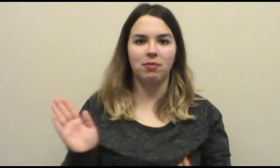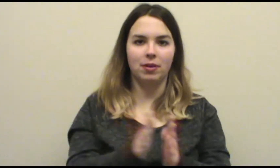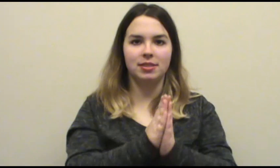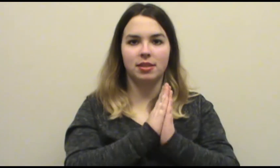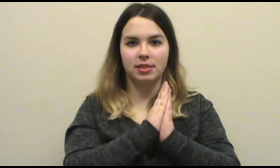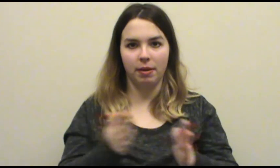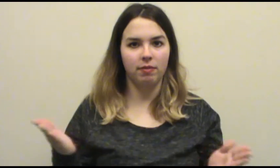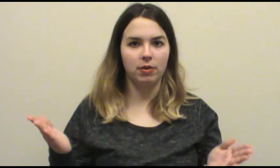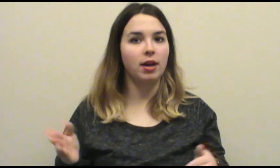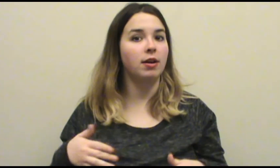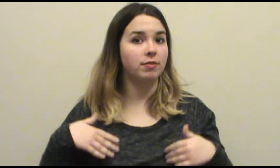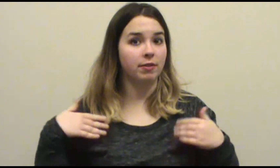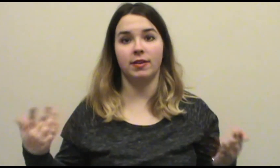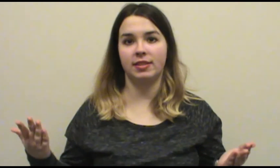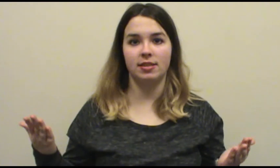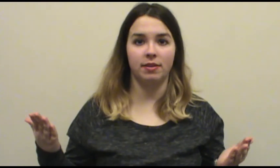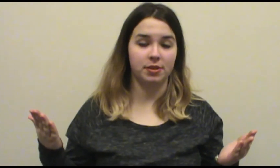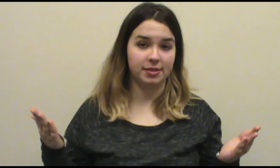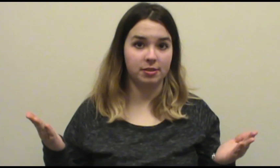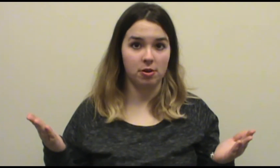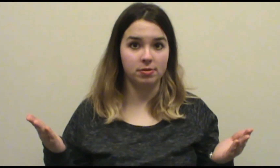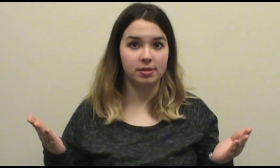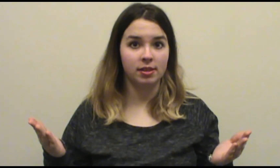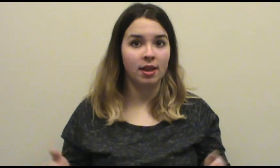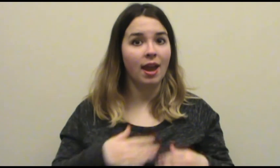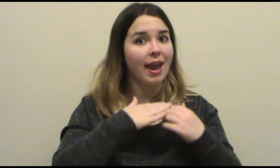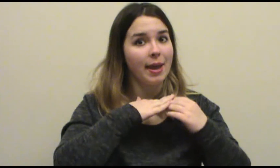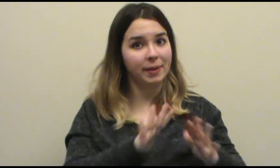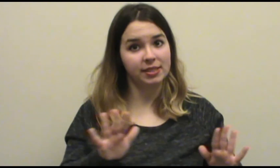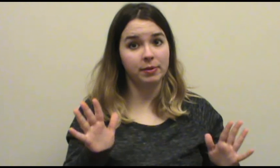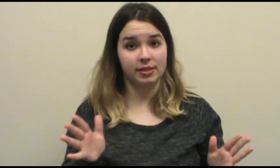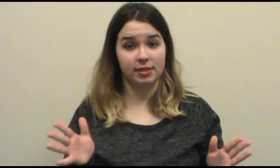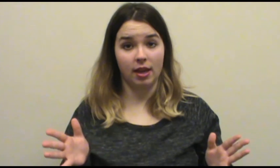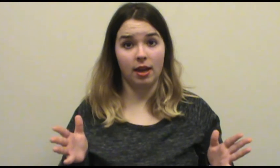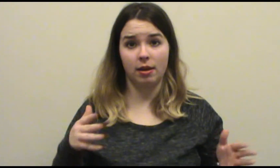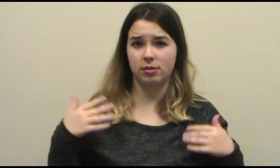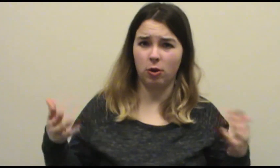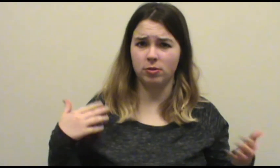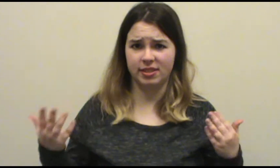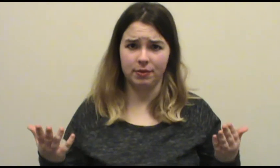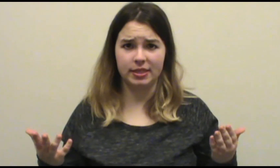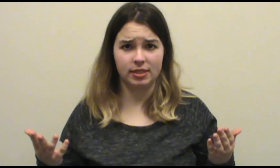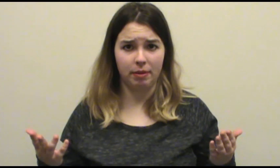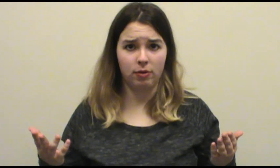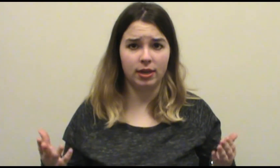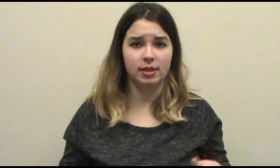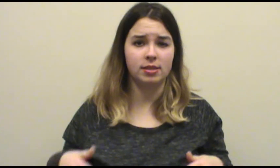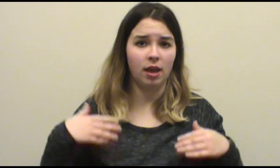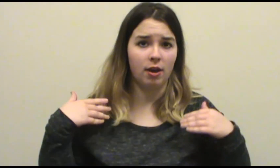Hey everyone, so this is my review of the first season of Jessica Jones. And basically what this whole series is about is a